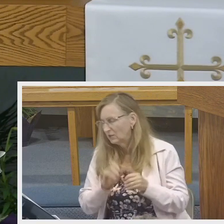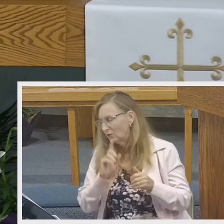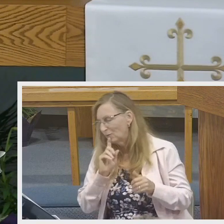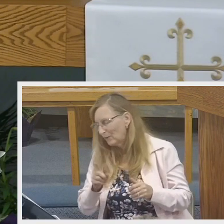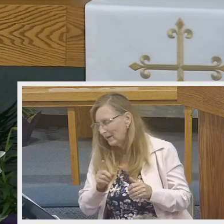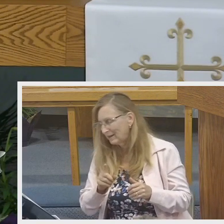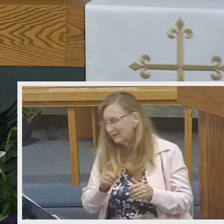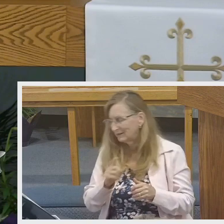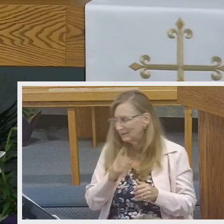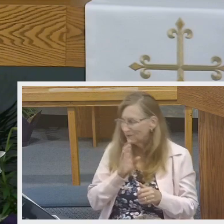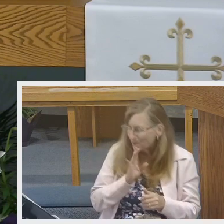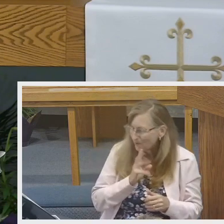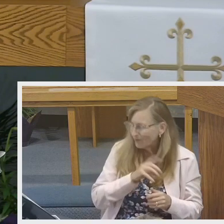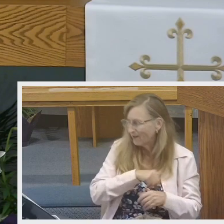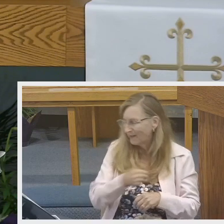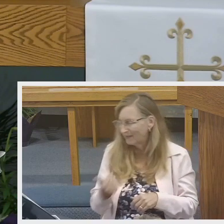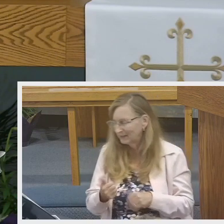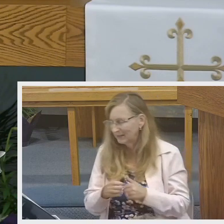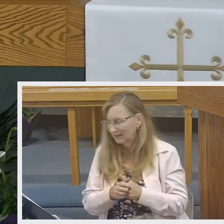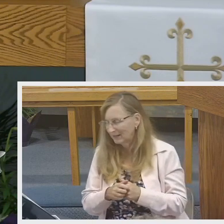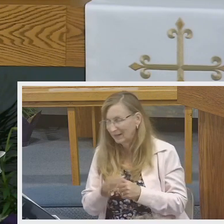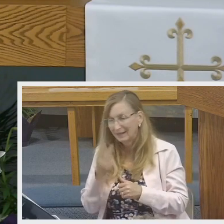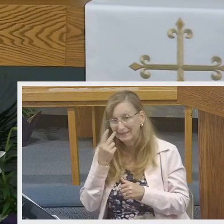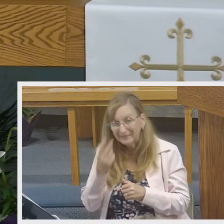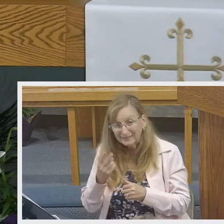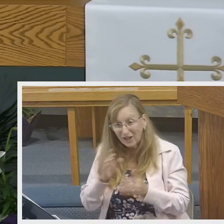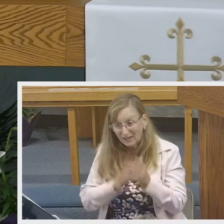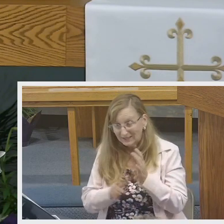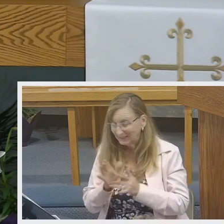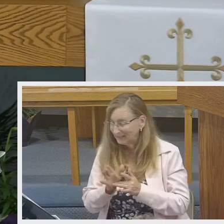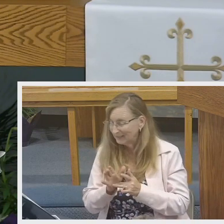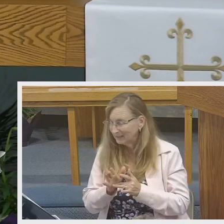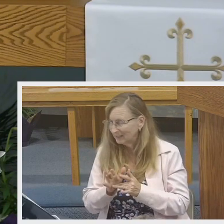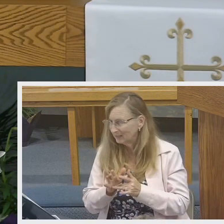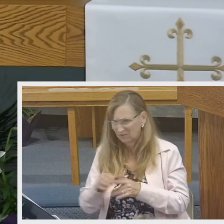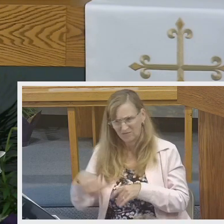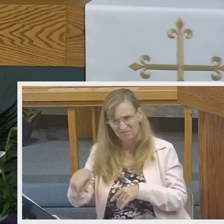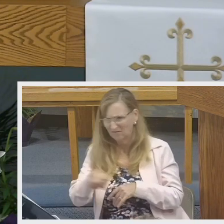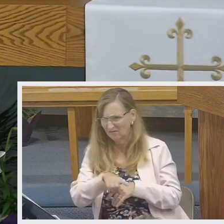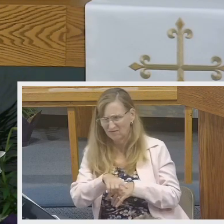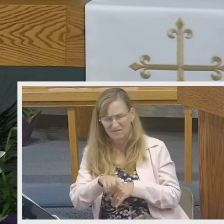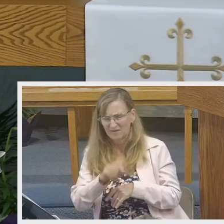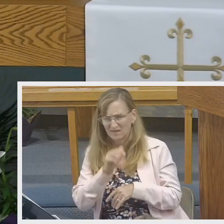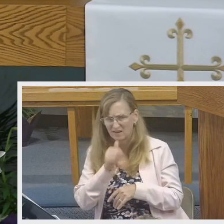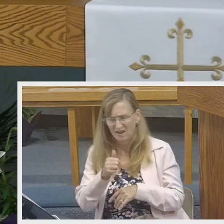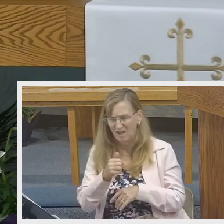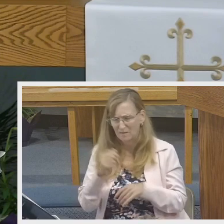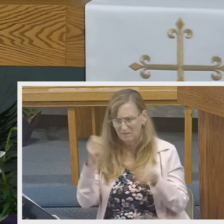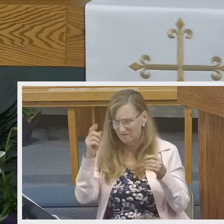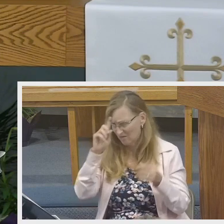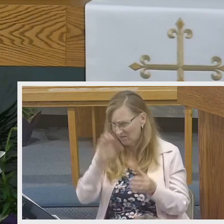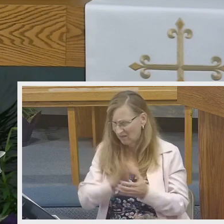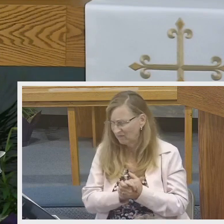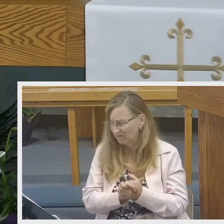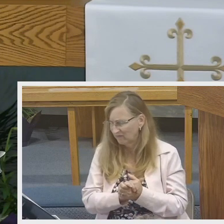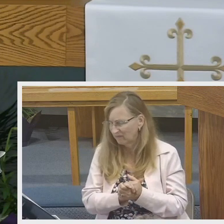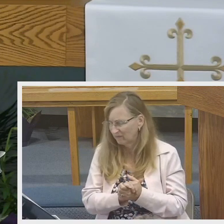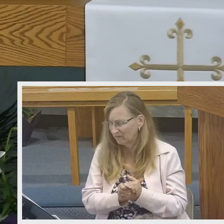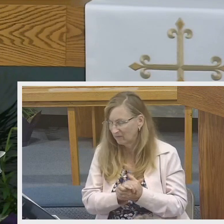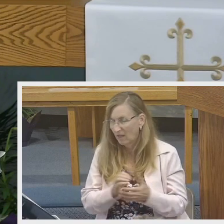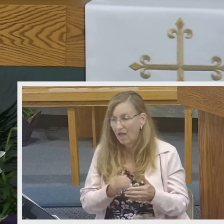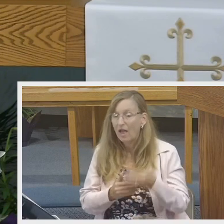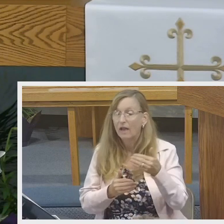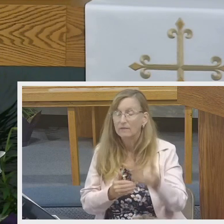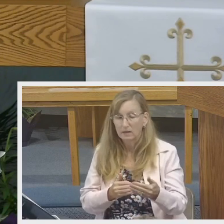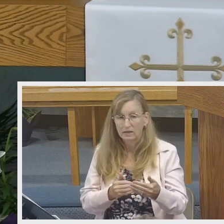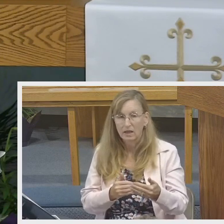heard that Jesus was alive and that she had seen him, they did not believe it. Afterwards, Jesus appeared in a different